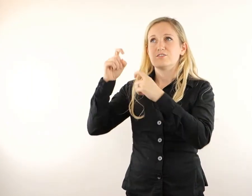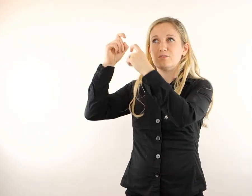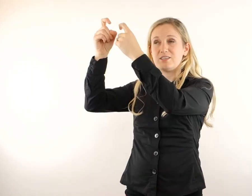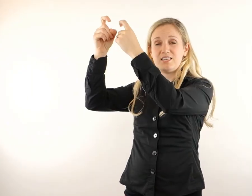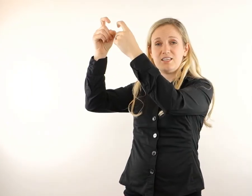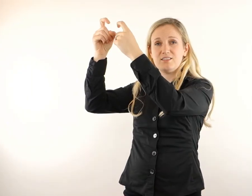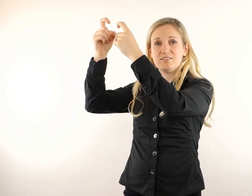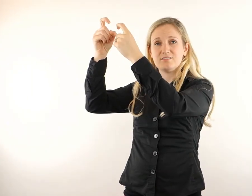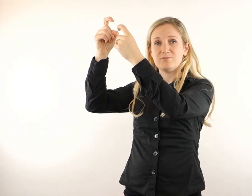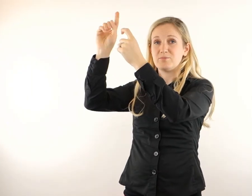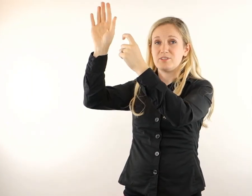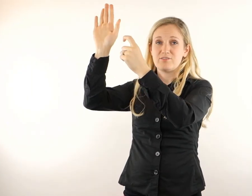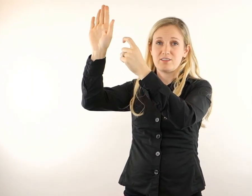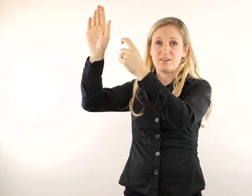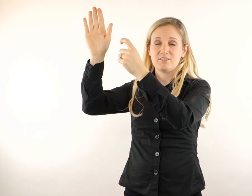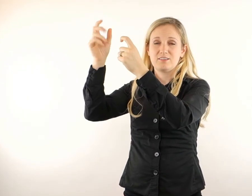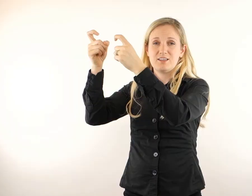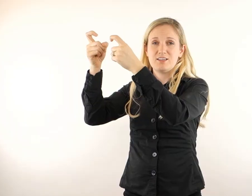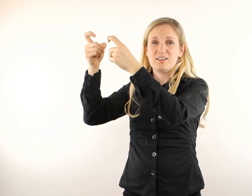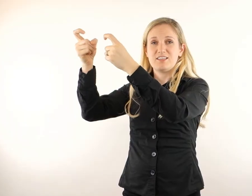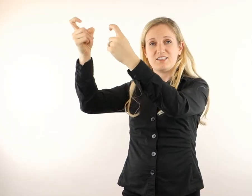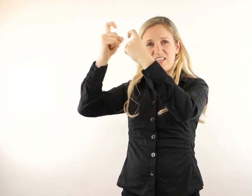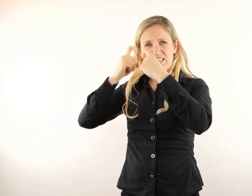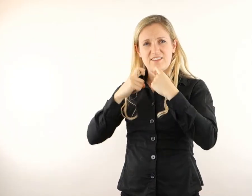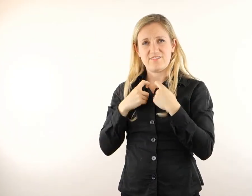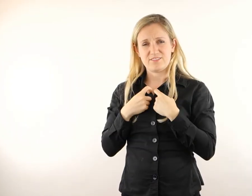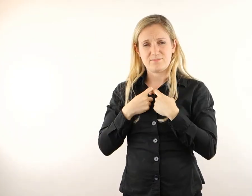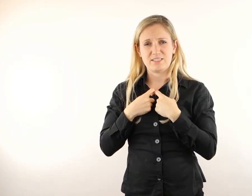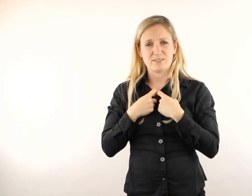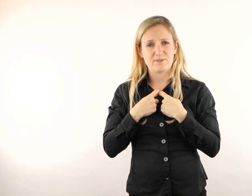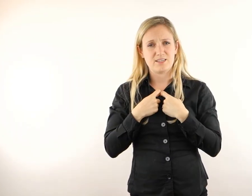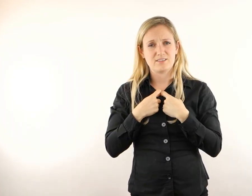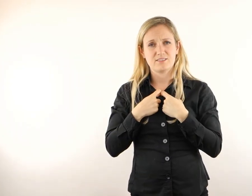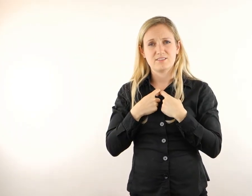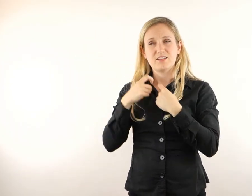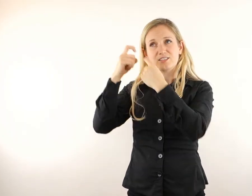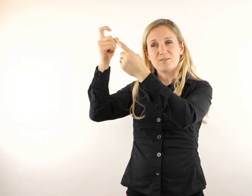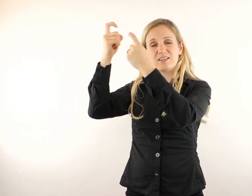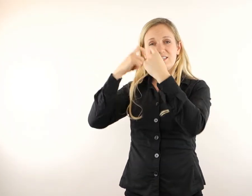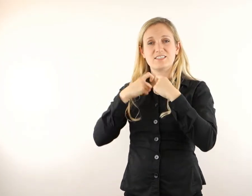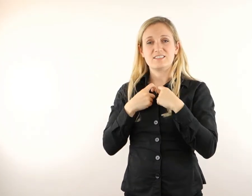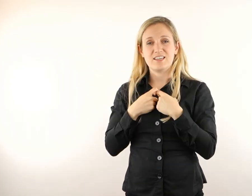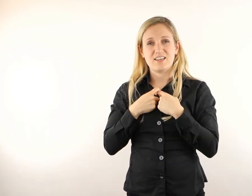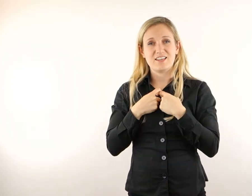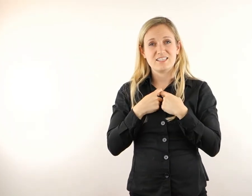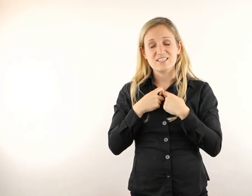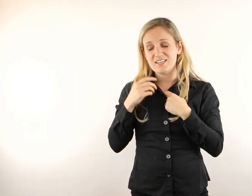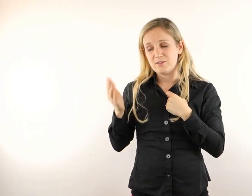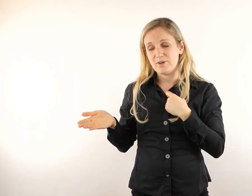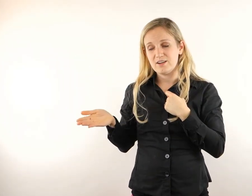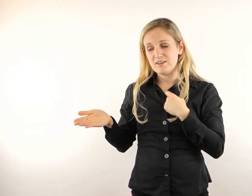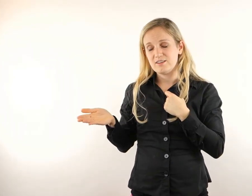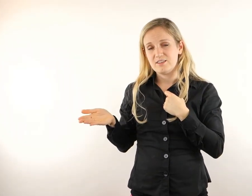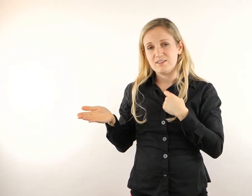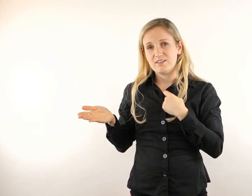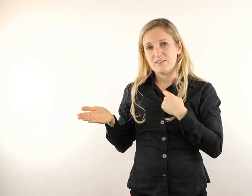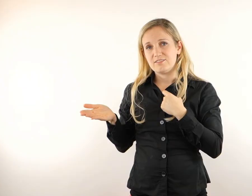So remember he's right there, he's going to give something to me. And he did it where? Kind